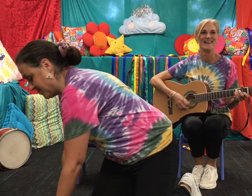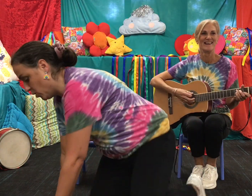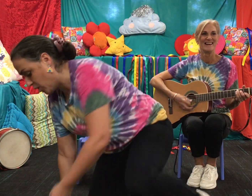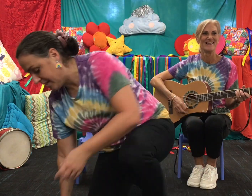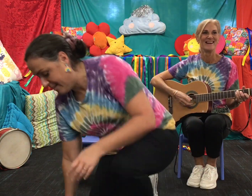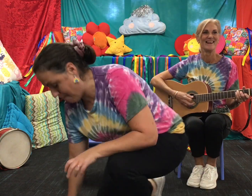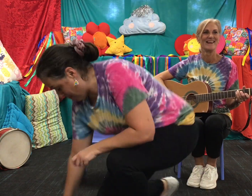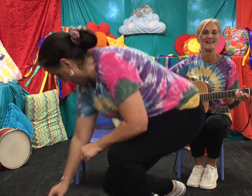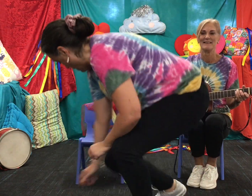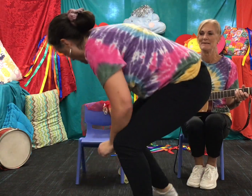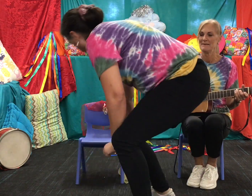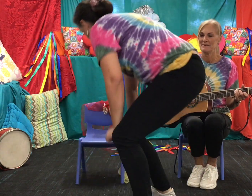Oh.